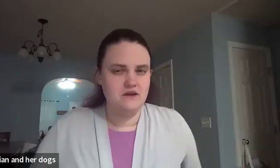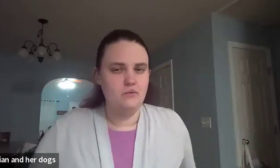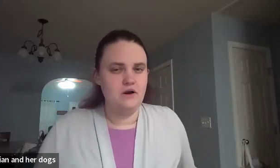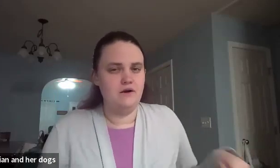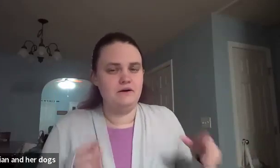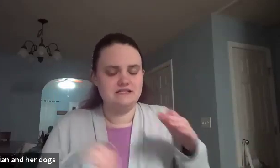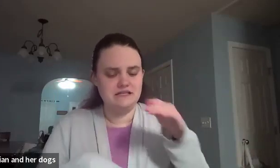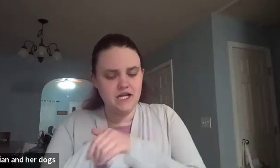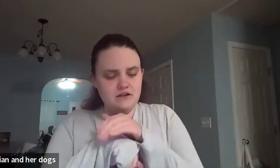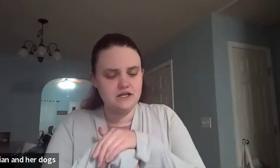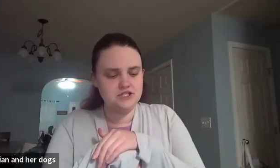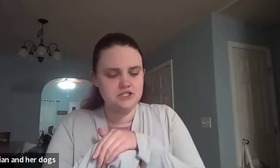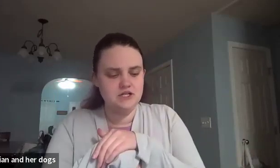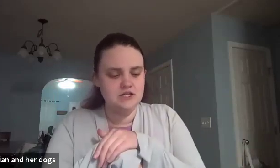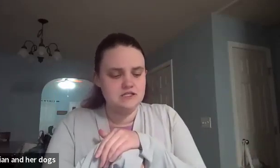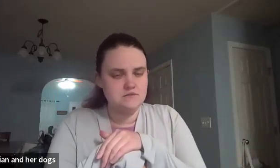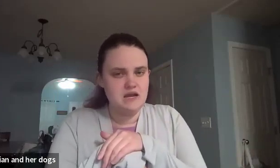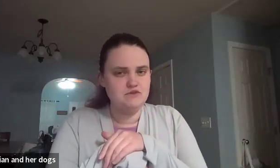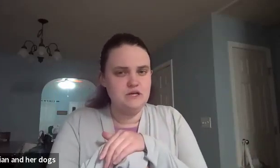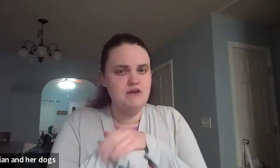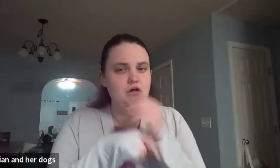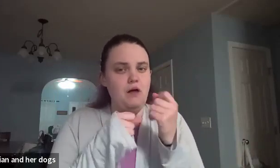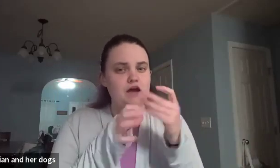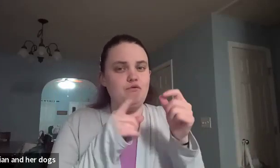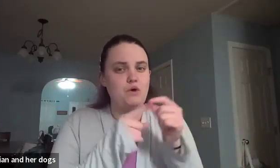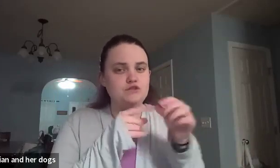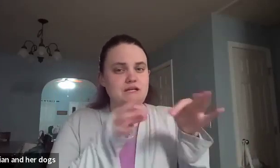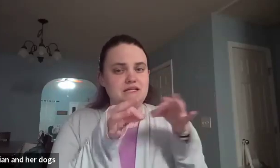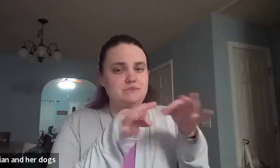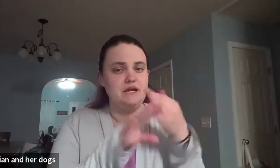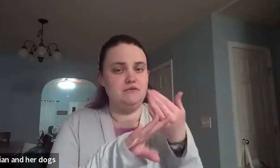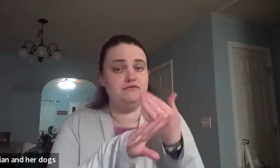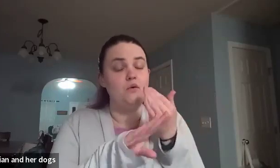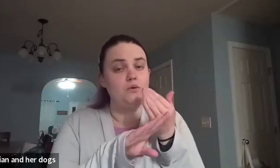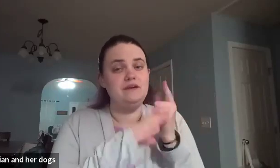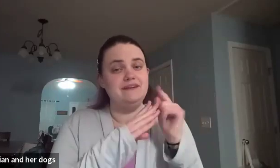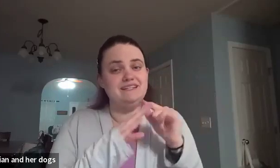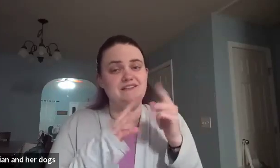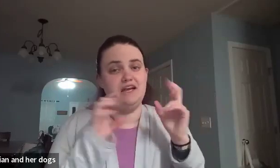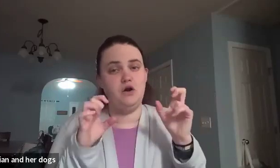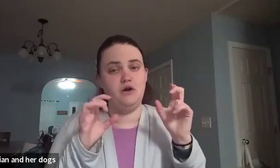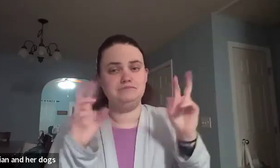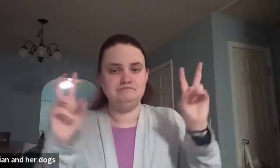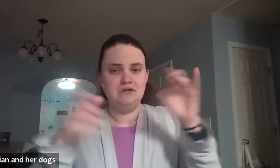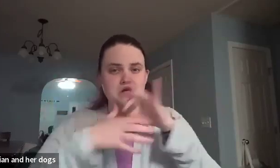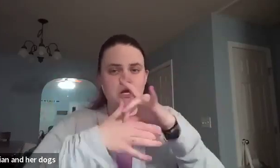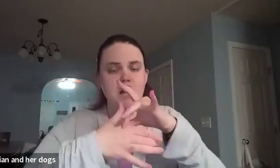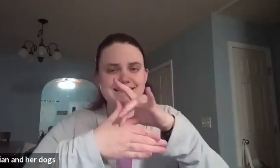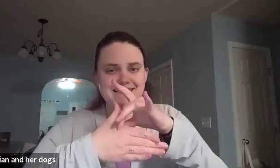with it. Where, because in English, sometimes we have a lot of words we explain before we even get to like our